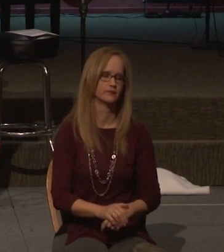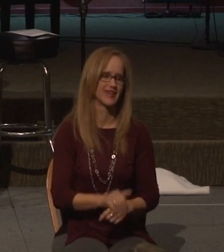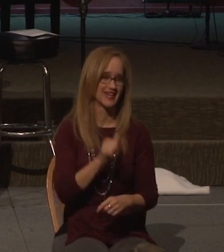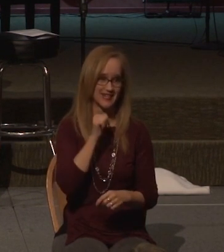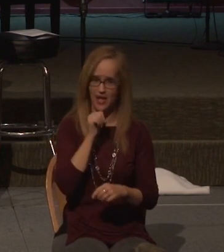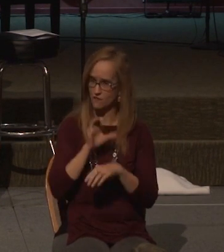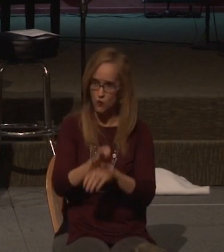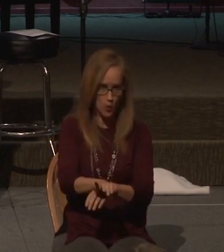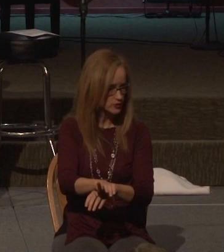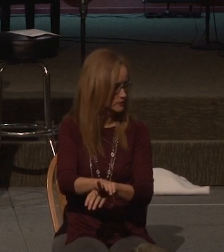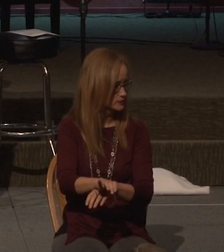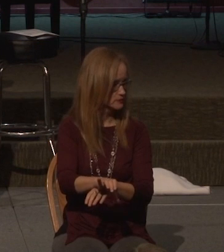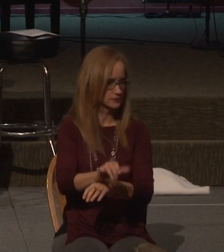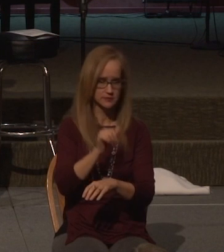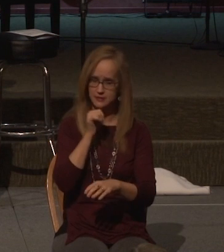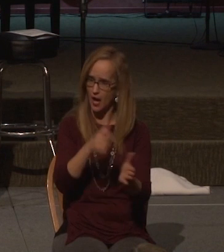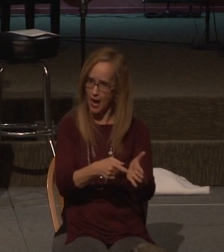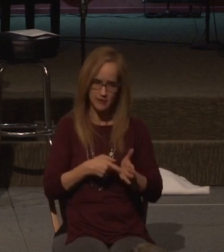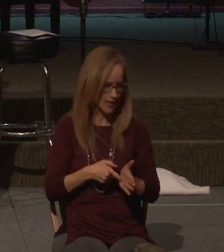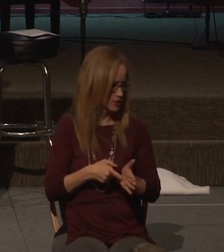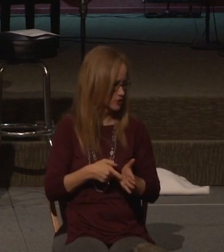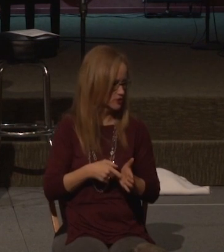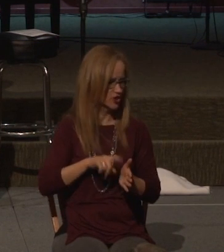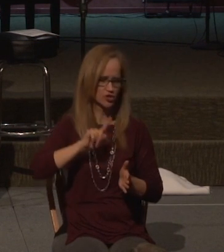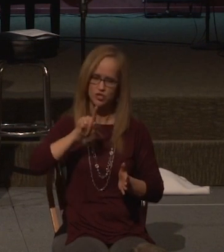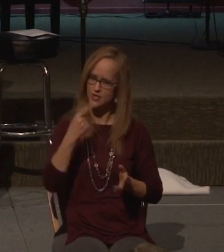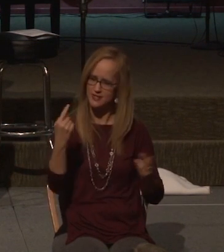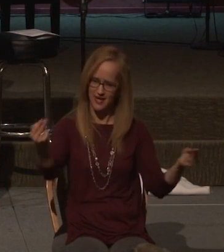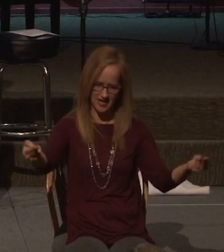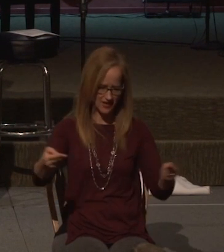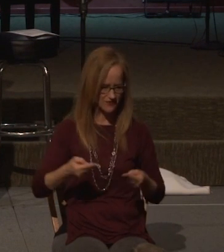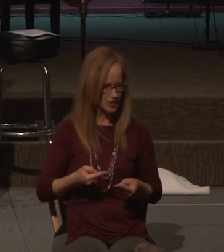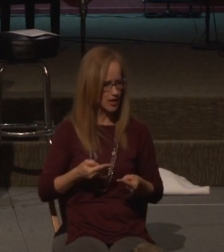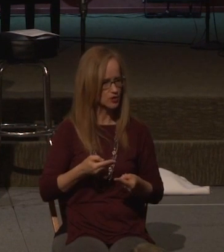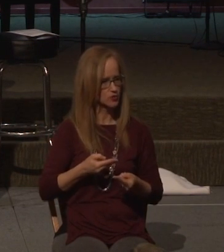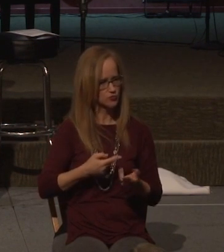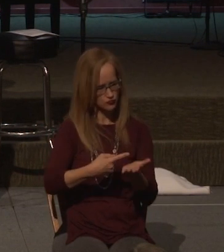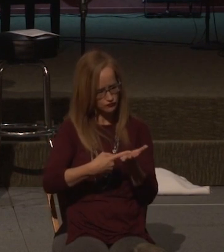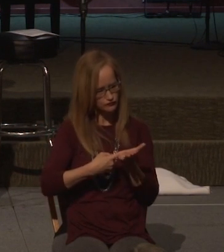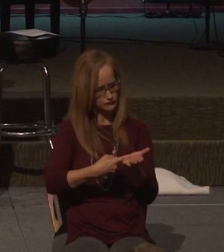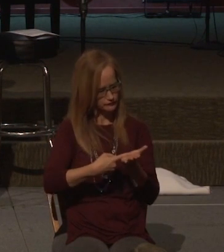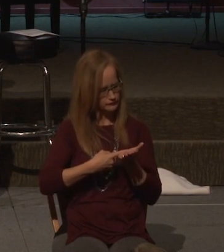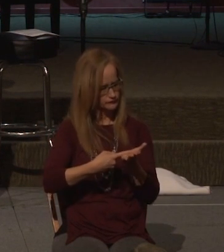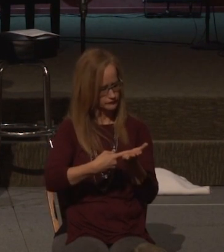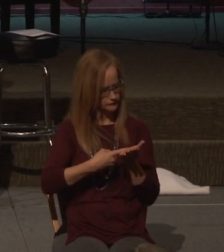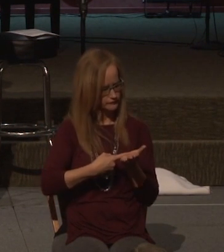Not forced, not an obligation, just an invitation to talk that out.